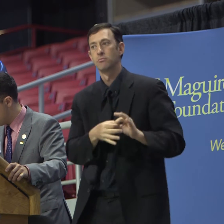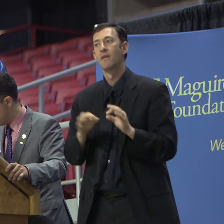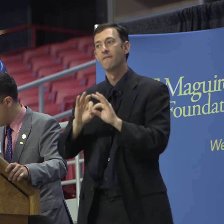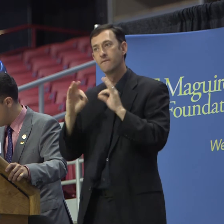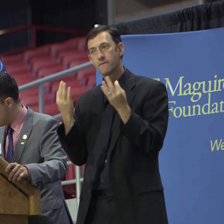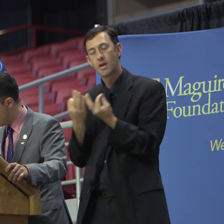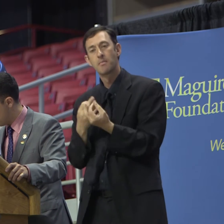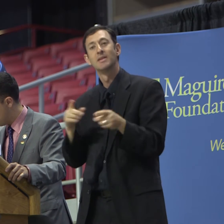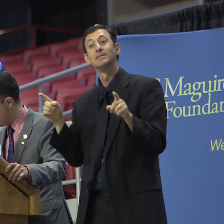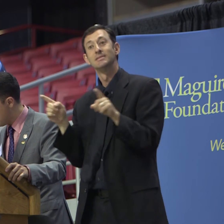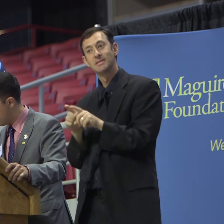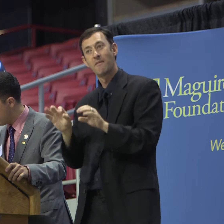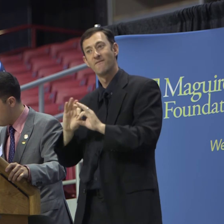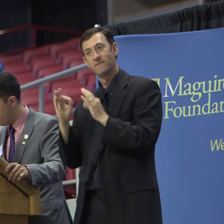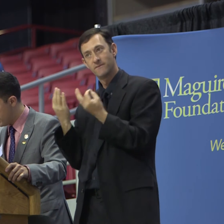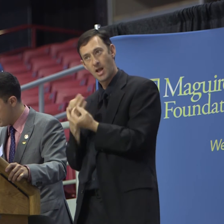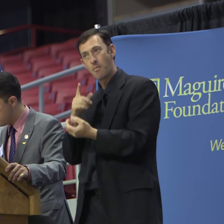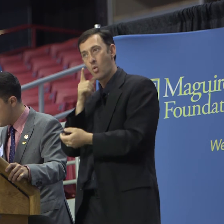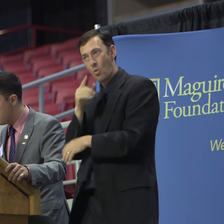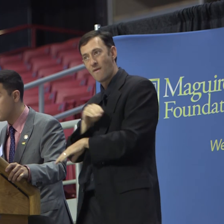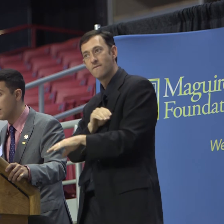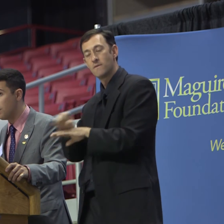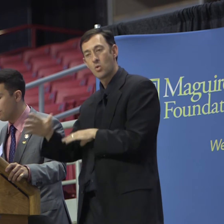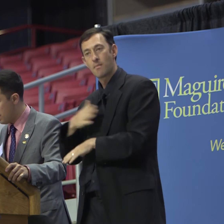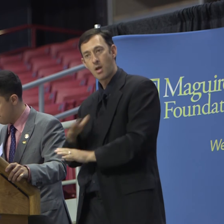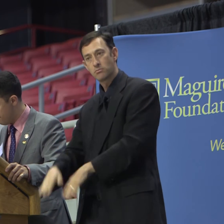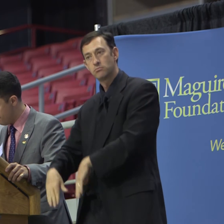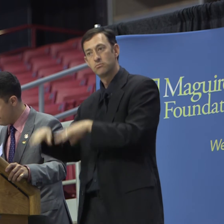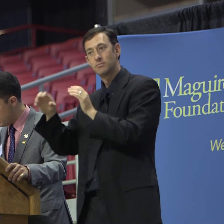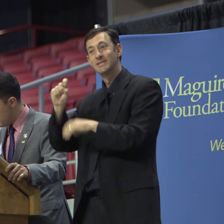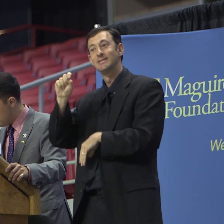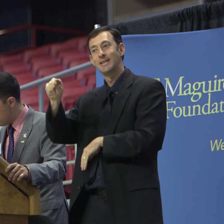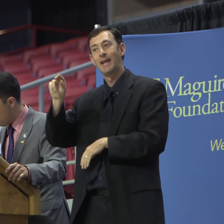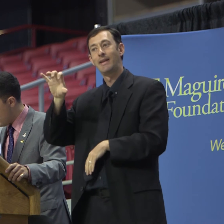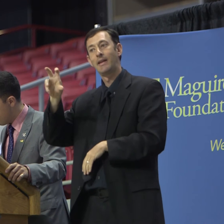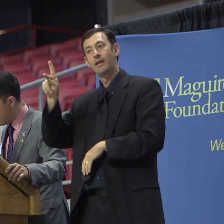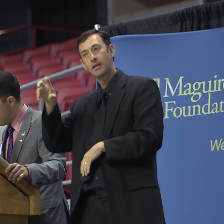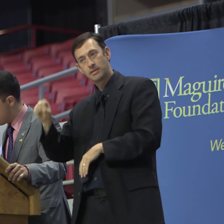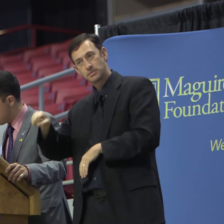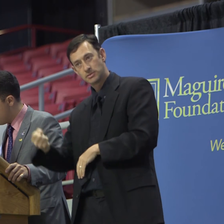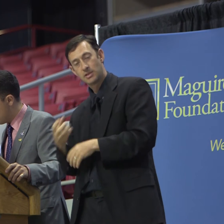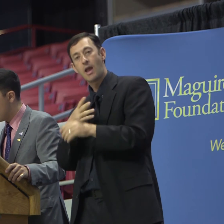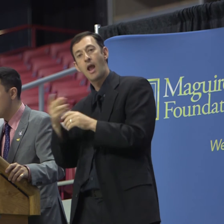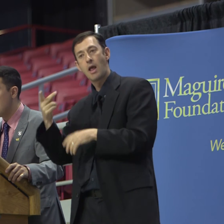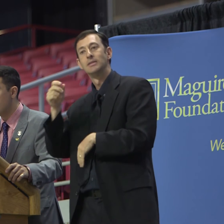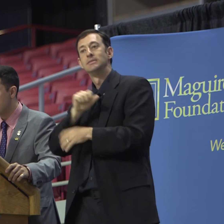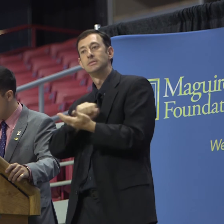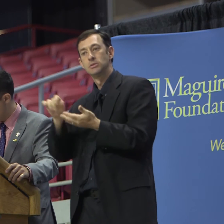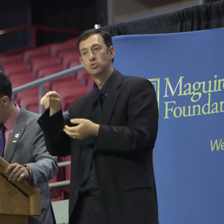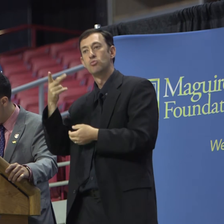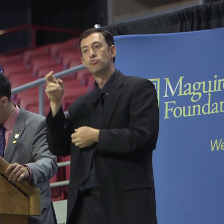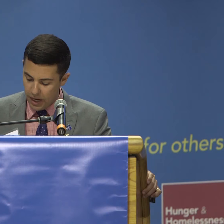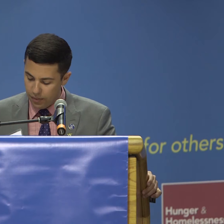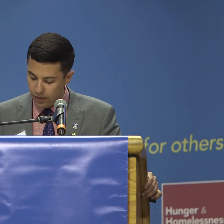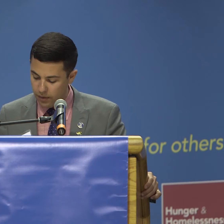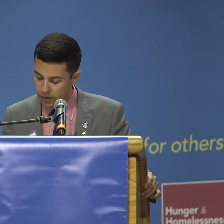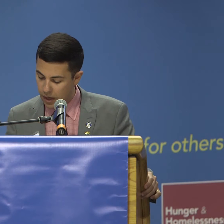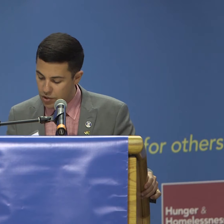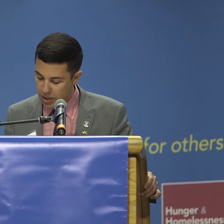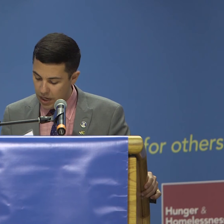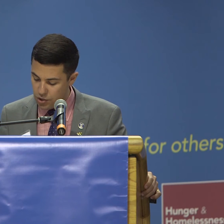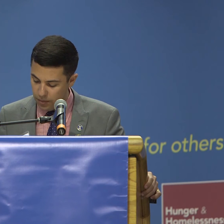is similar to the family that formed my Catholic upbringing at St. Nick's and the Prep. The Maguire Foundation has put a great emphasis in supporting